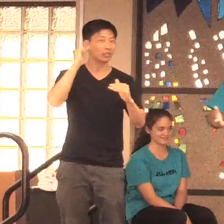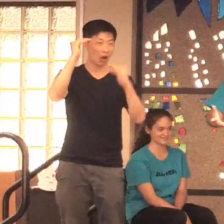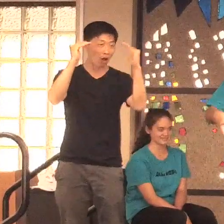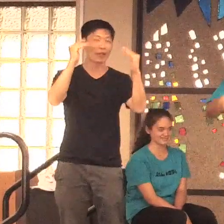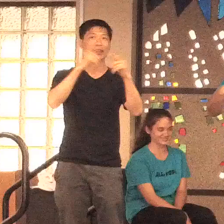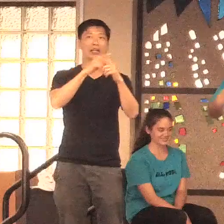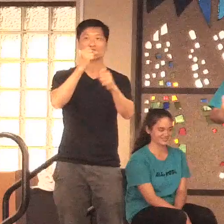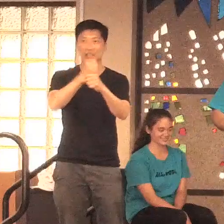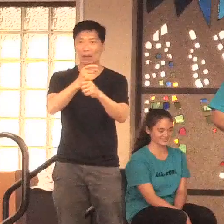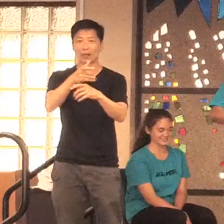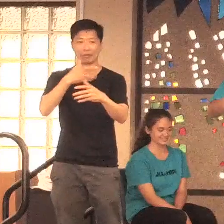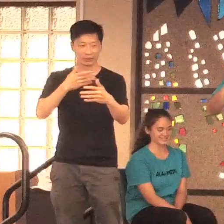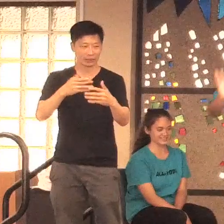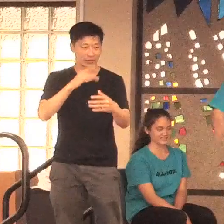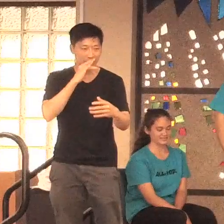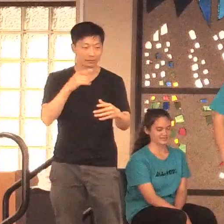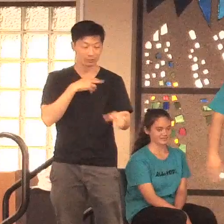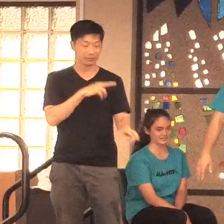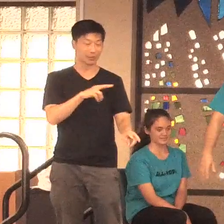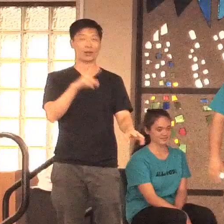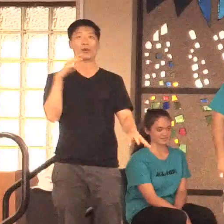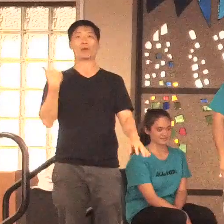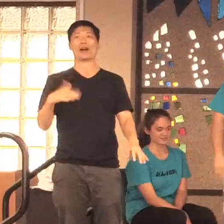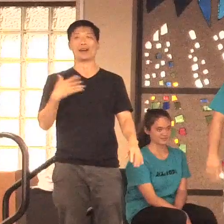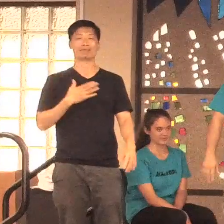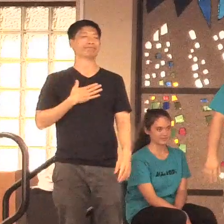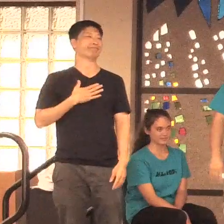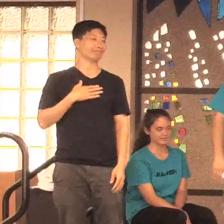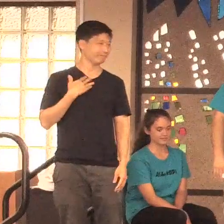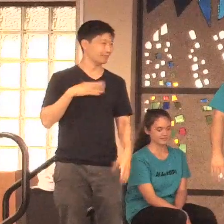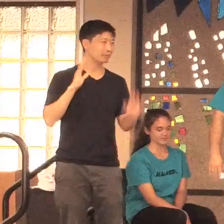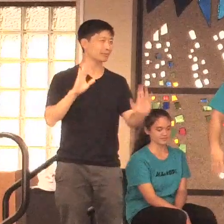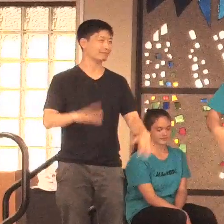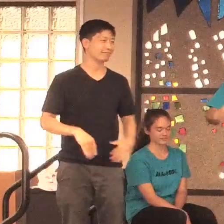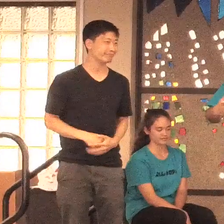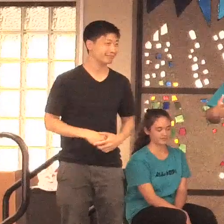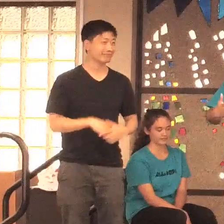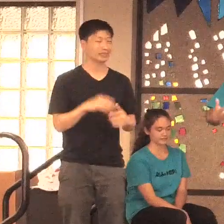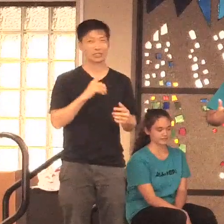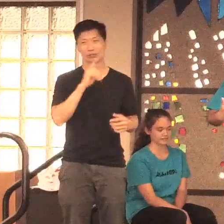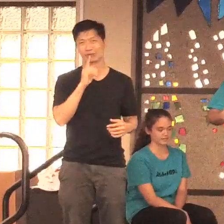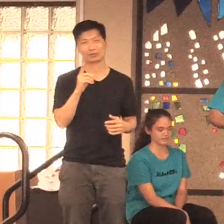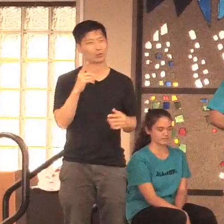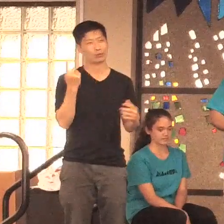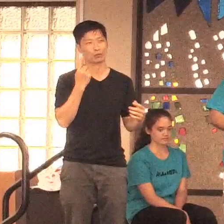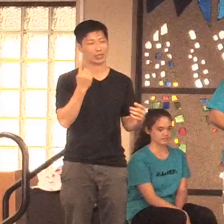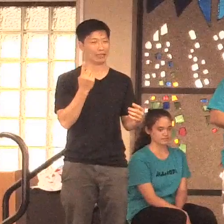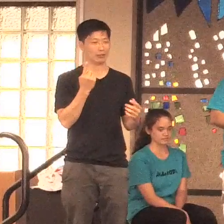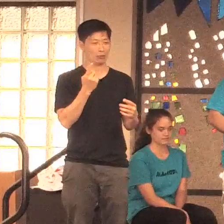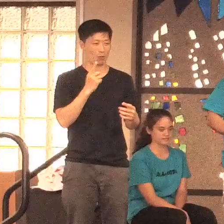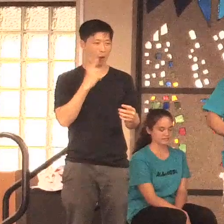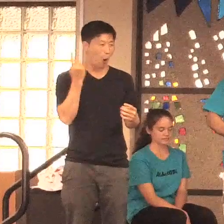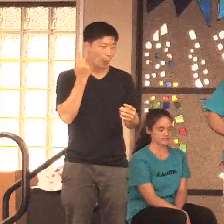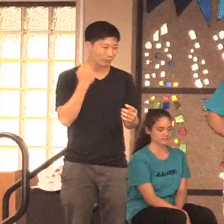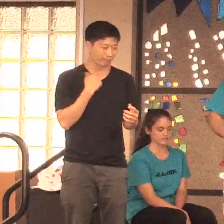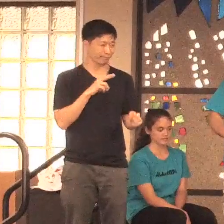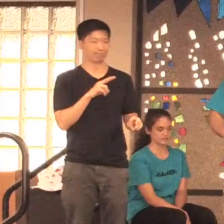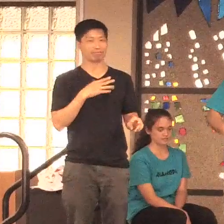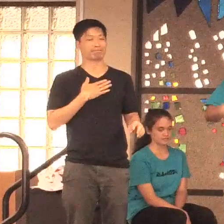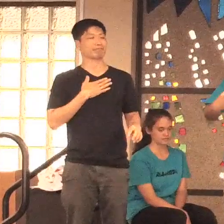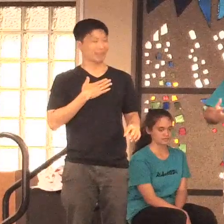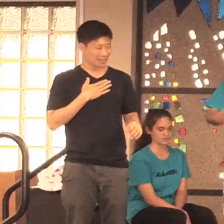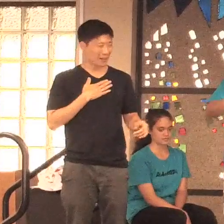have jobs, and then they have kids, and you're like, wow, that's amazing. So it's always rewarding to watch these kids grow up and